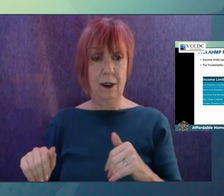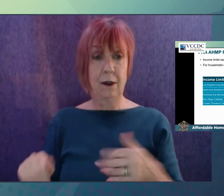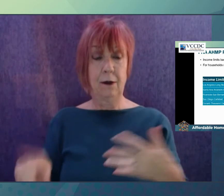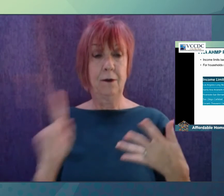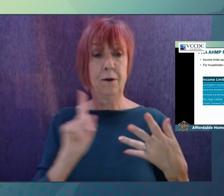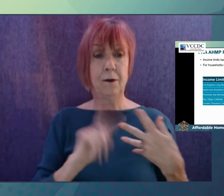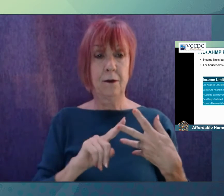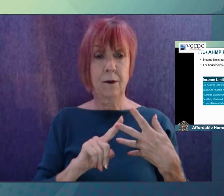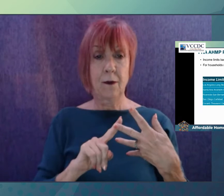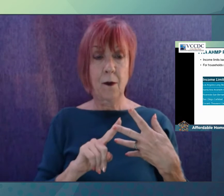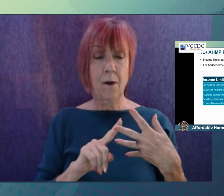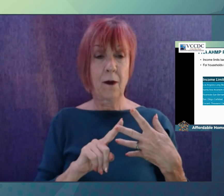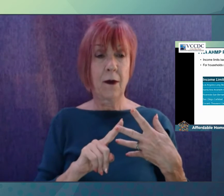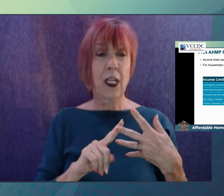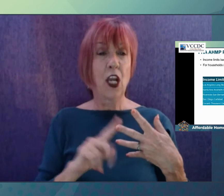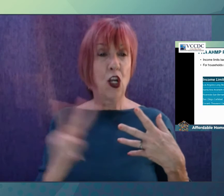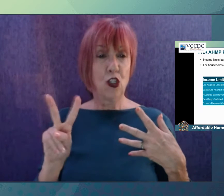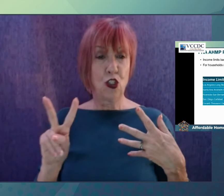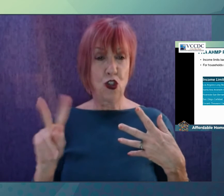$106,667 for a two-person household,